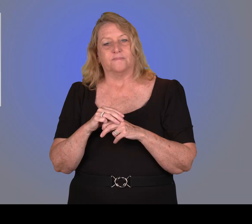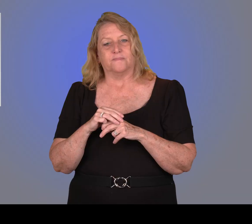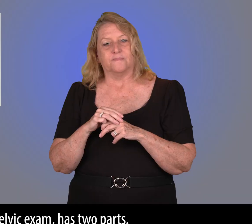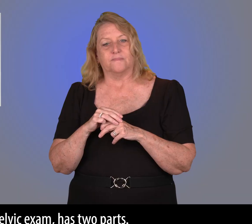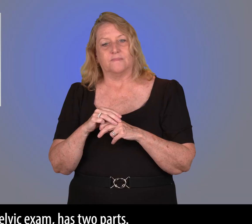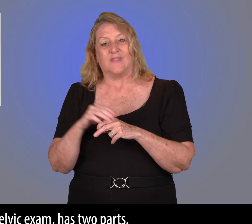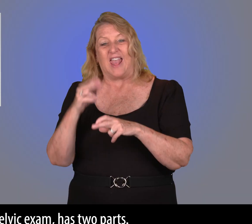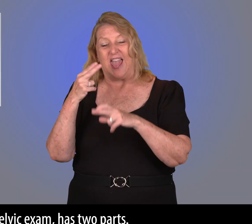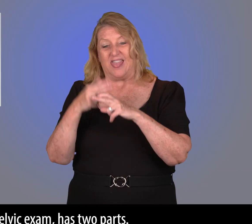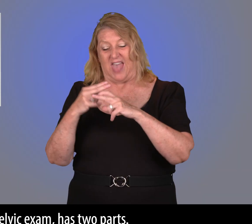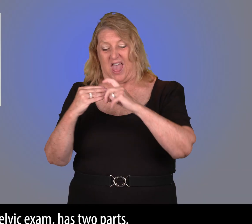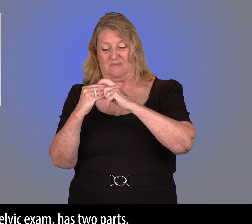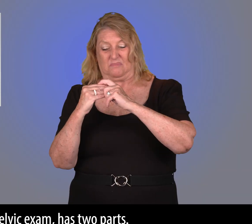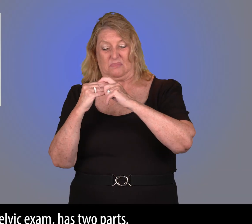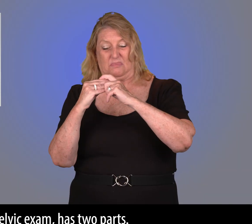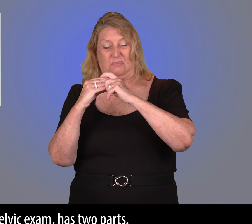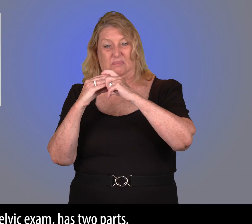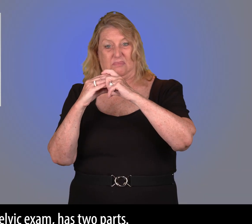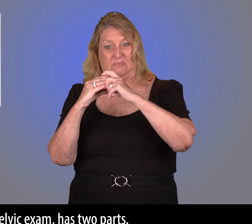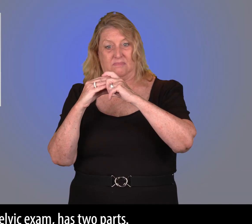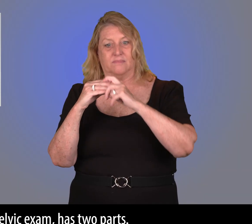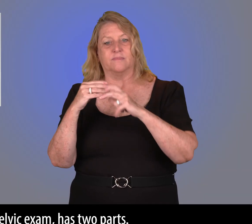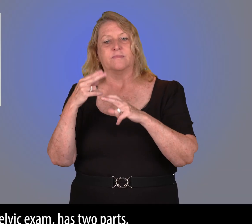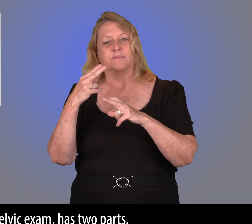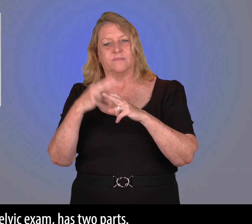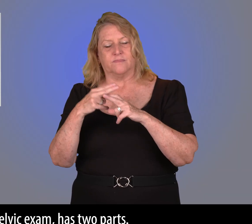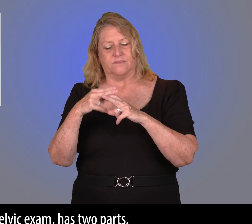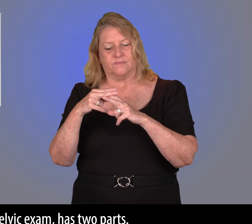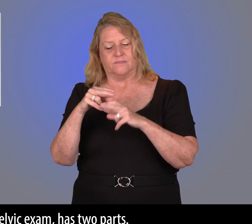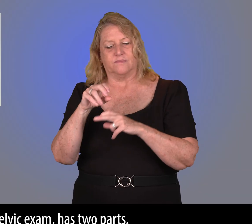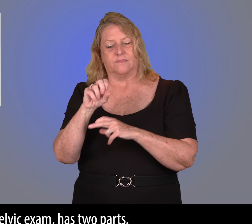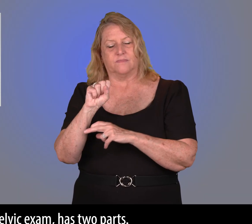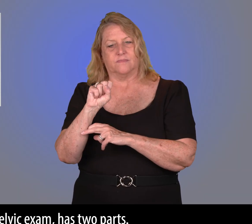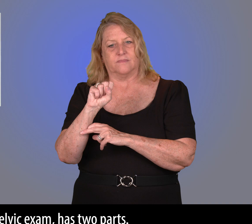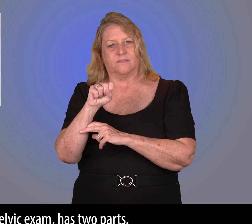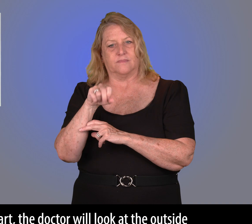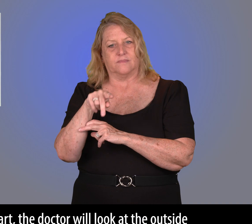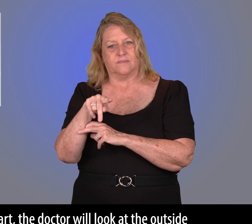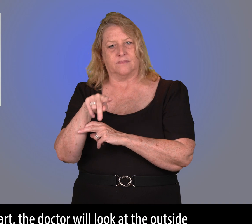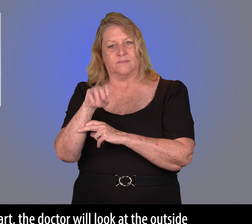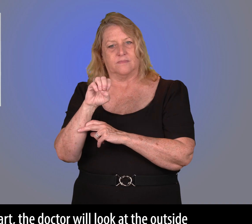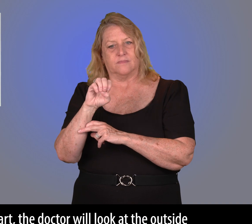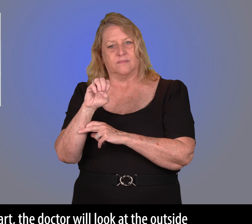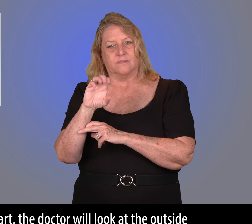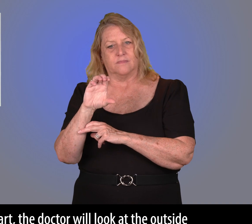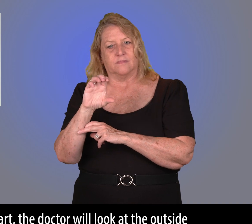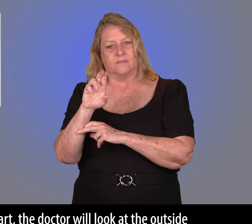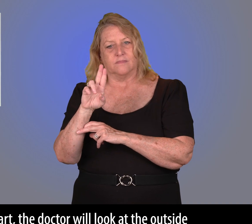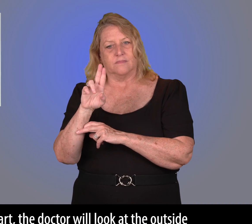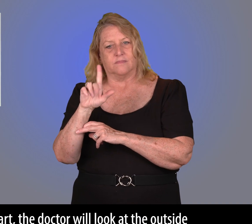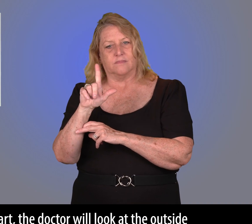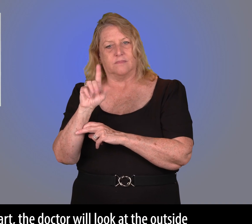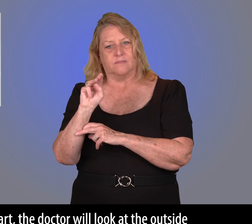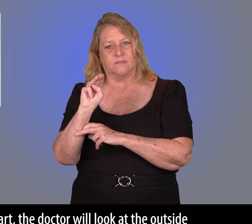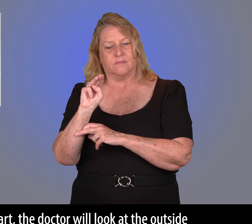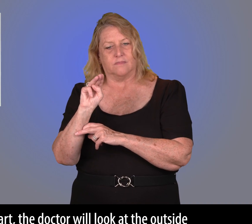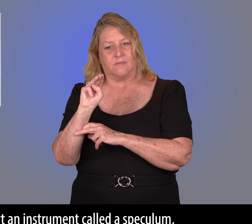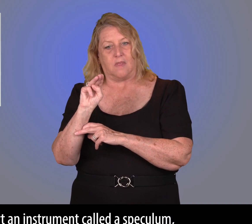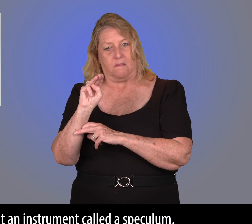The pelvic exam has two parts. During the first part, the doctor will look at the outside and then